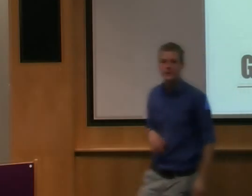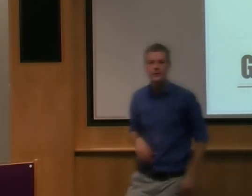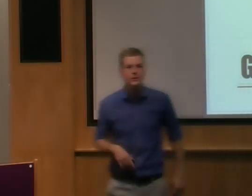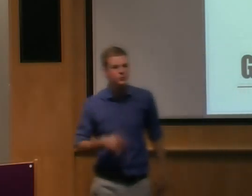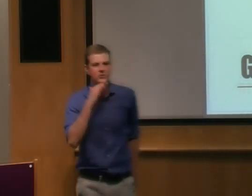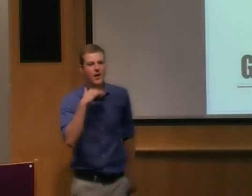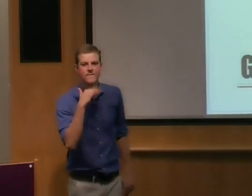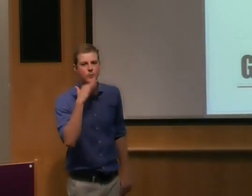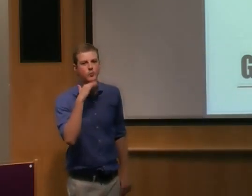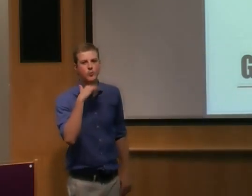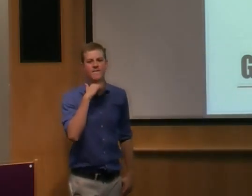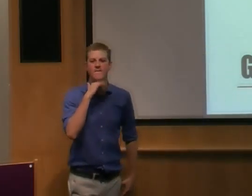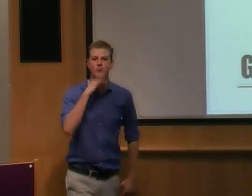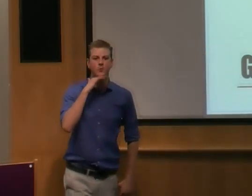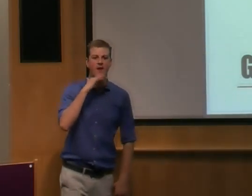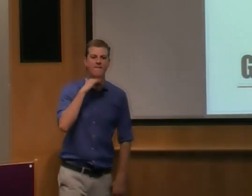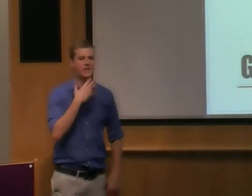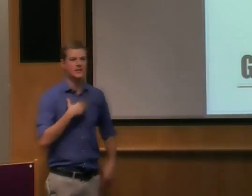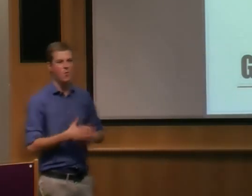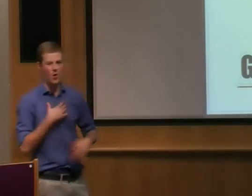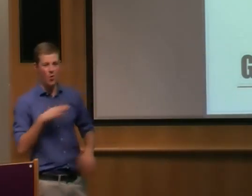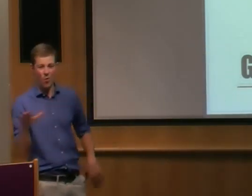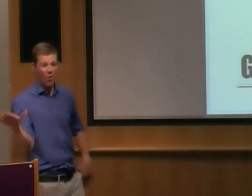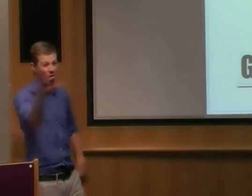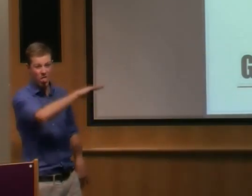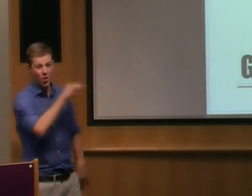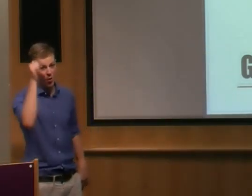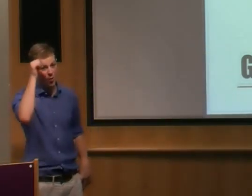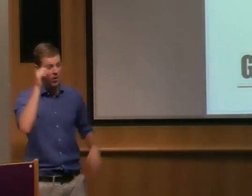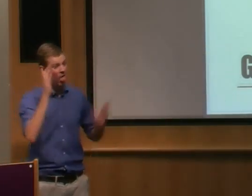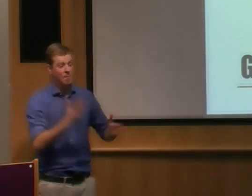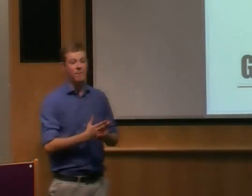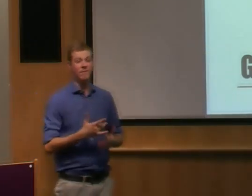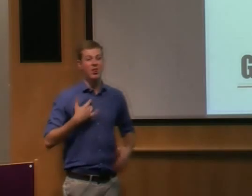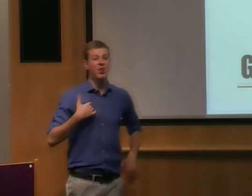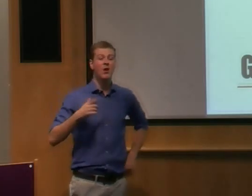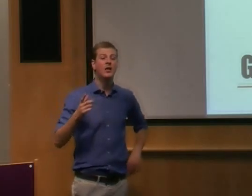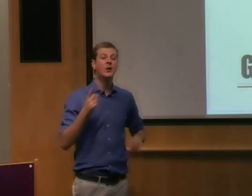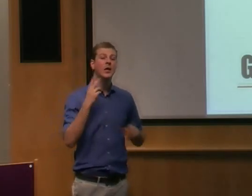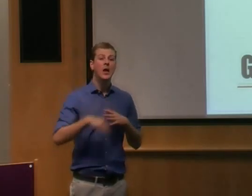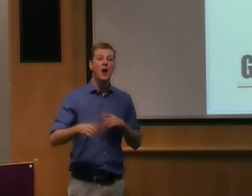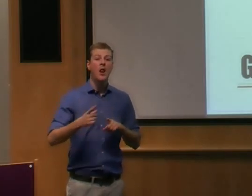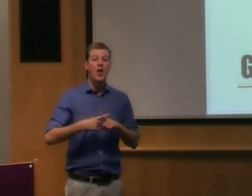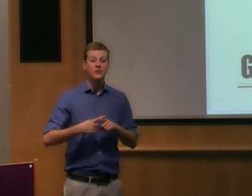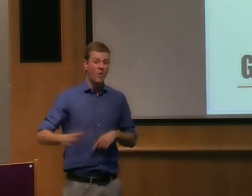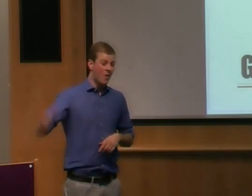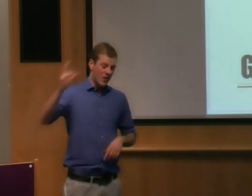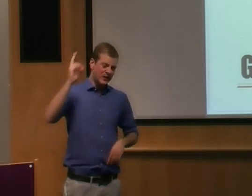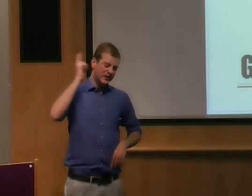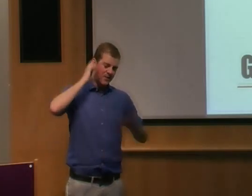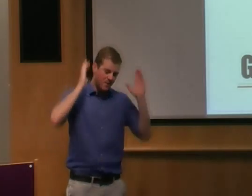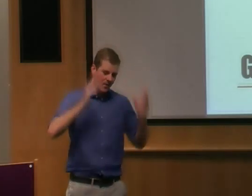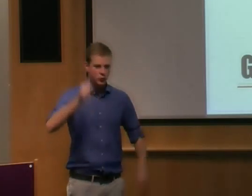before? Not good enough. Not good enough. I need all of you to be aware of this. Because I think in